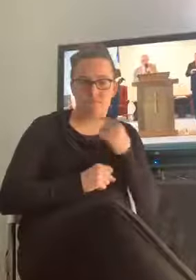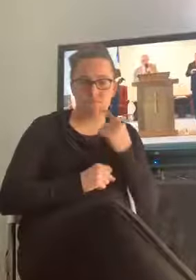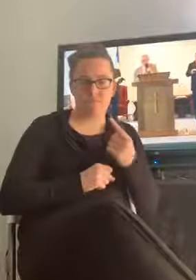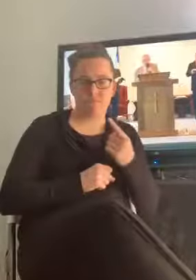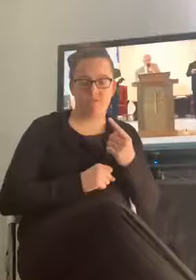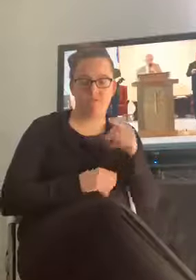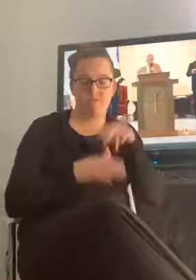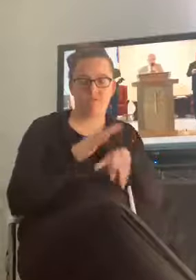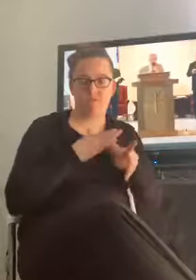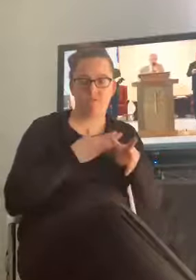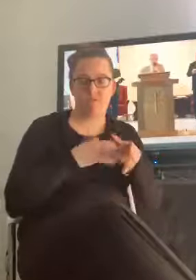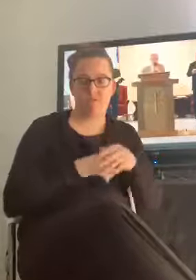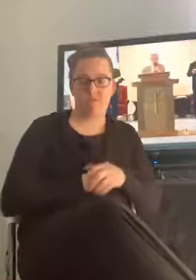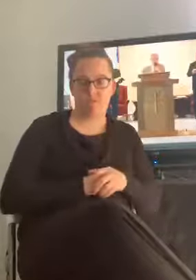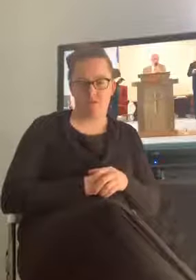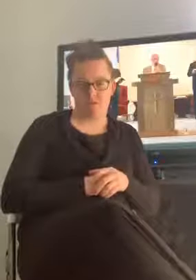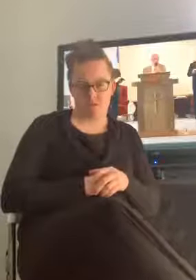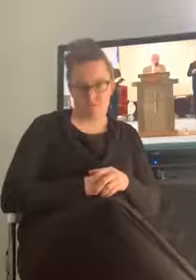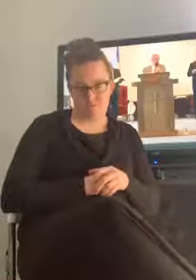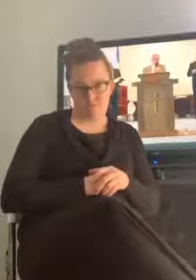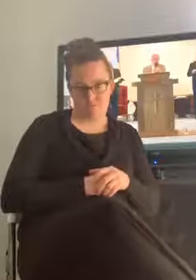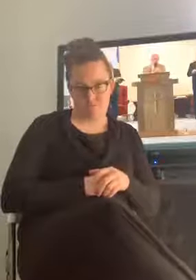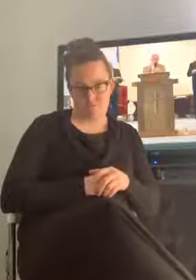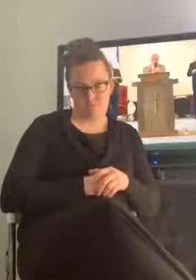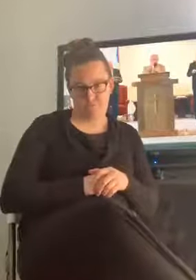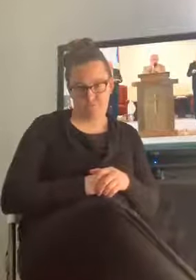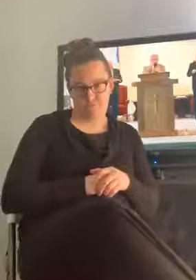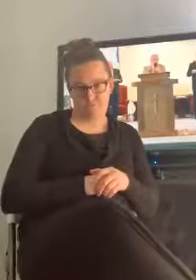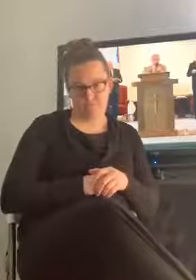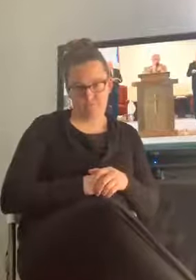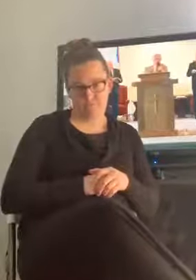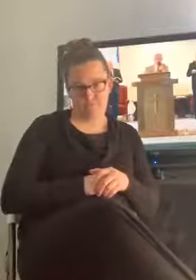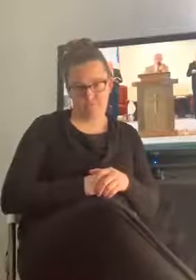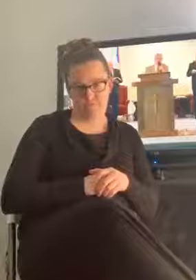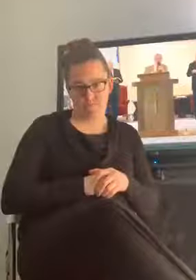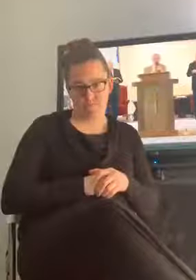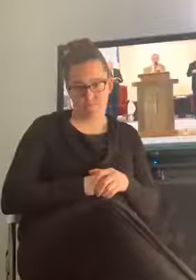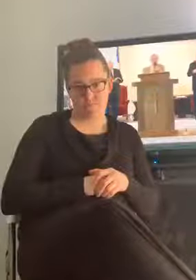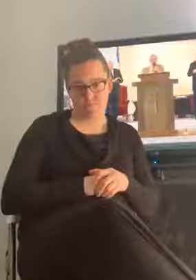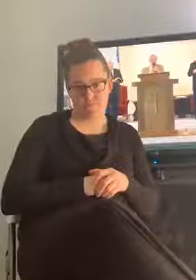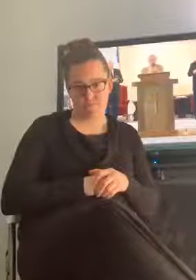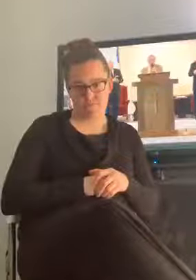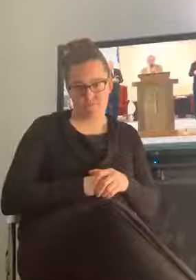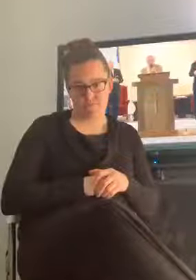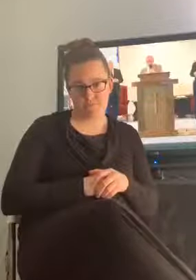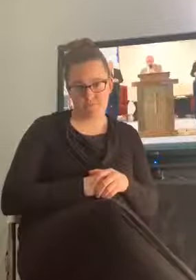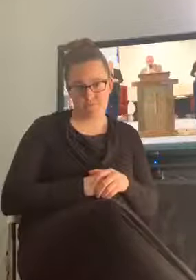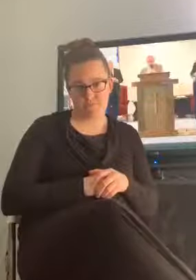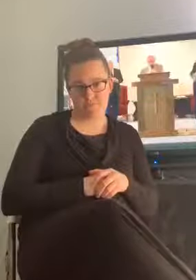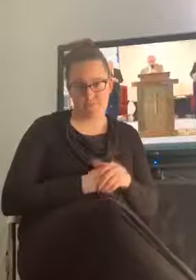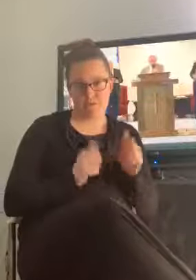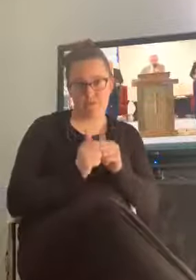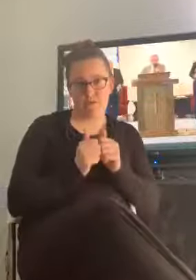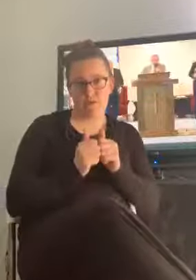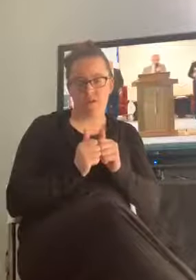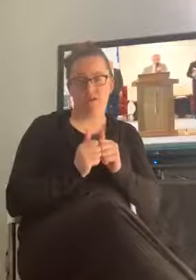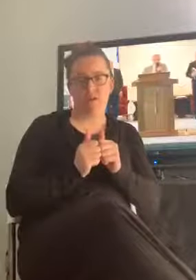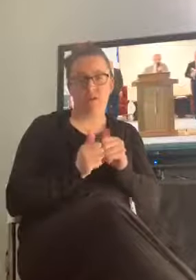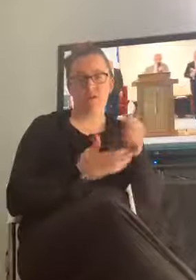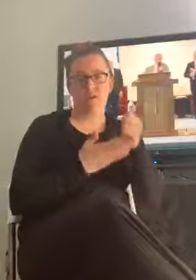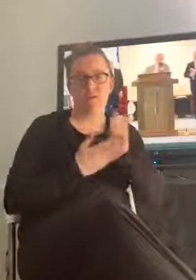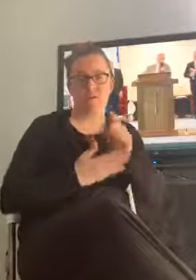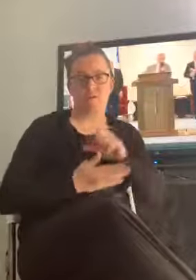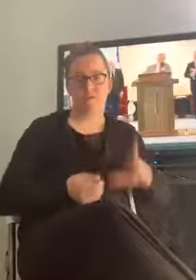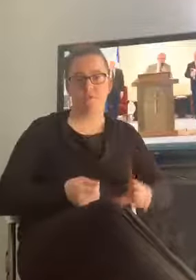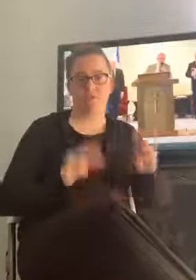spoken by the prophet. By the help of the Lord this morning, I'm going to speak to you on this daughter's subject